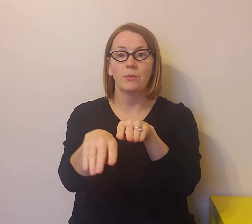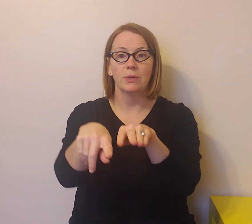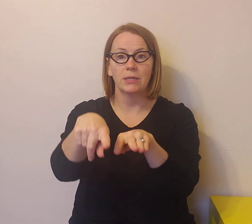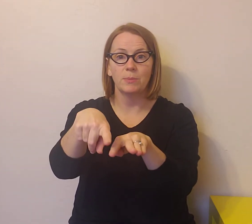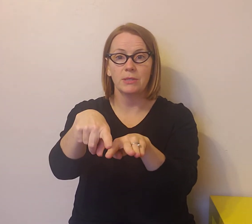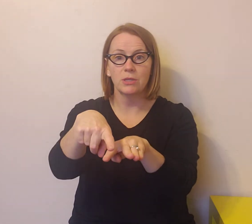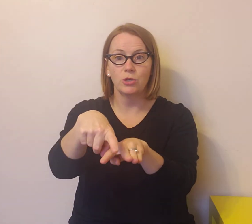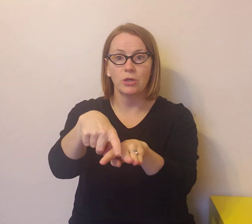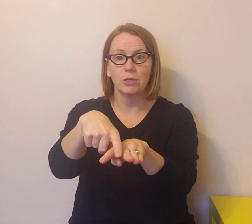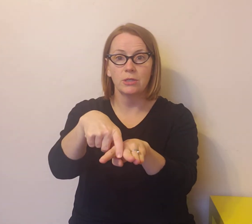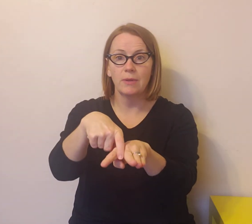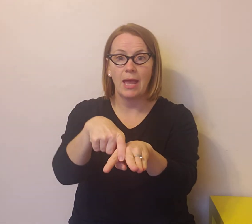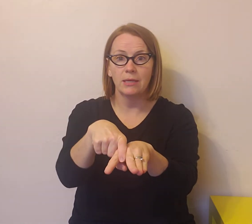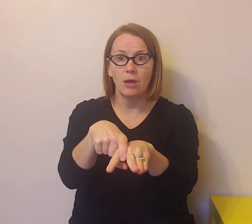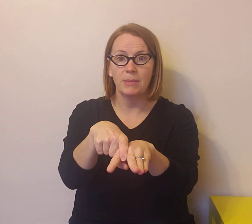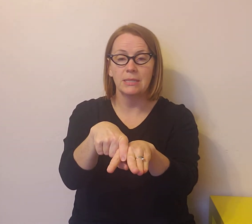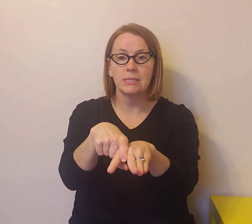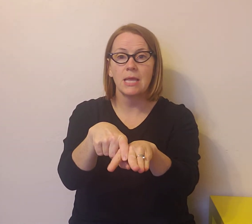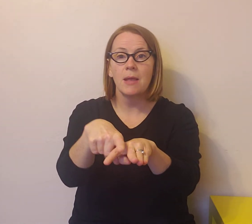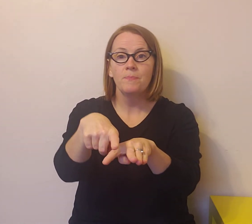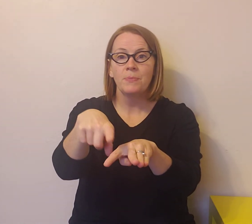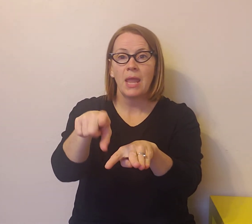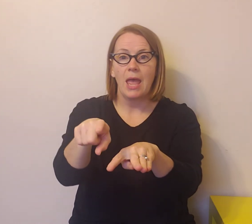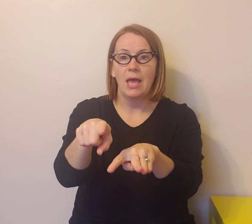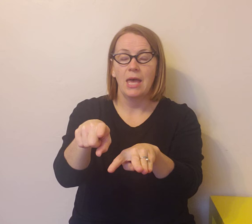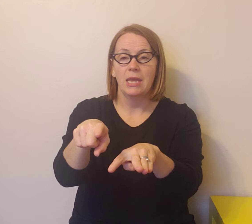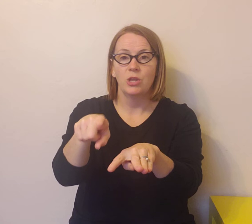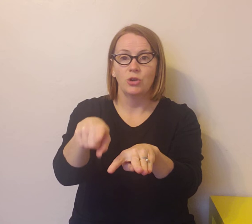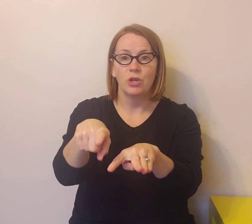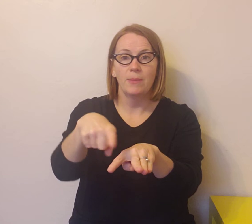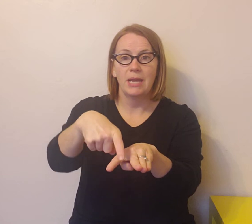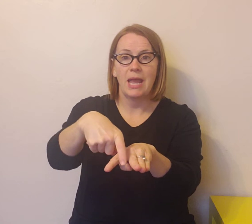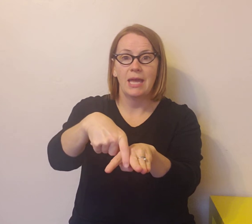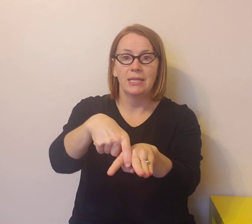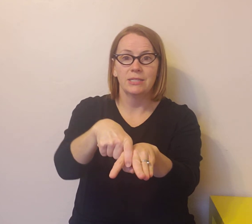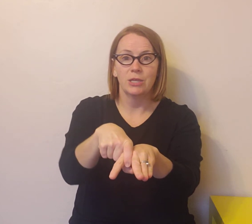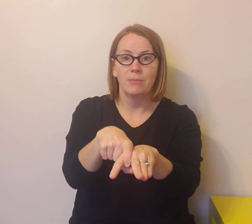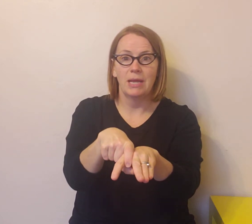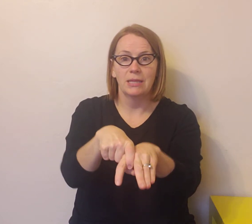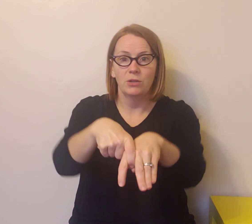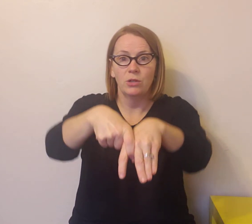really it depends on your hand dominance and your dominant hand is going to make a little